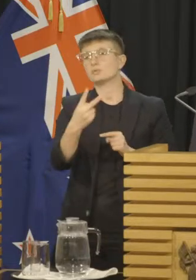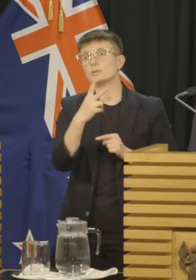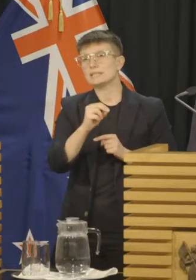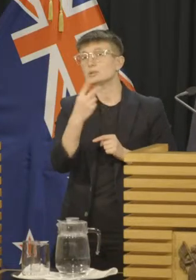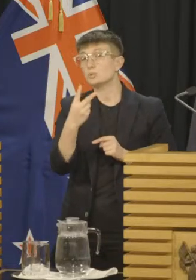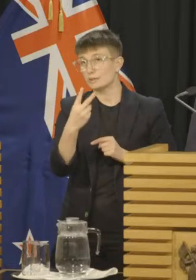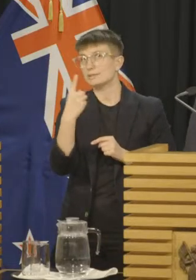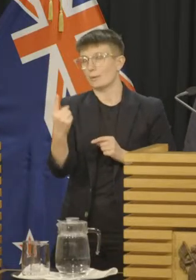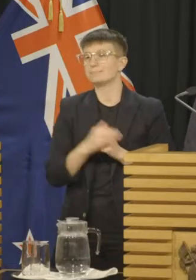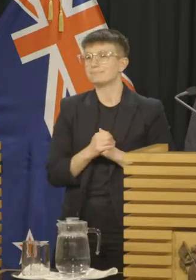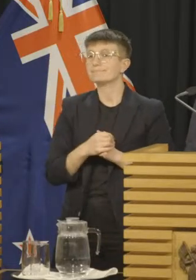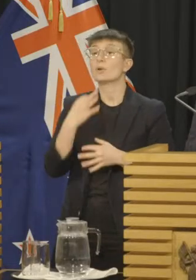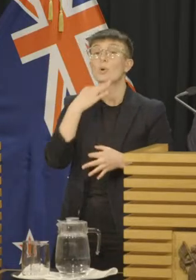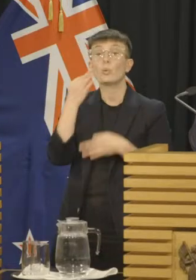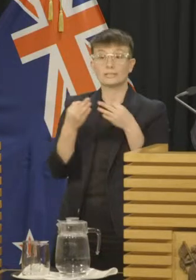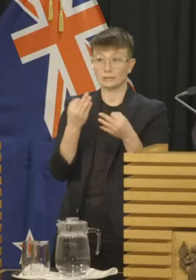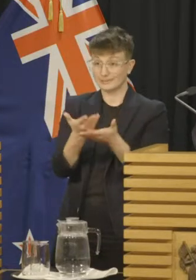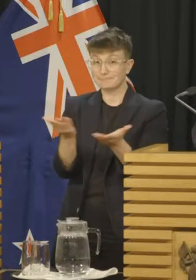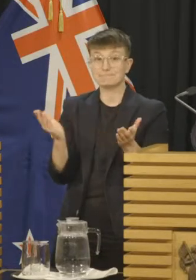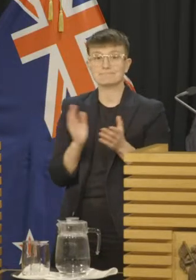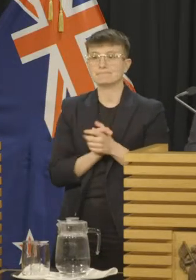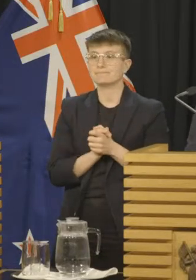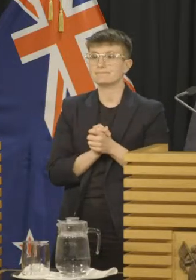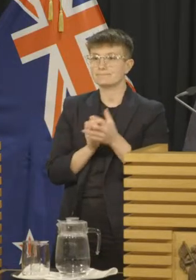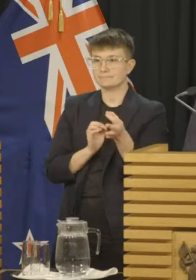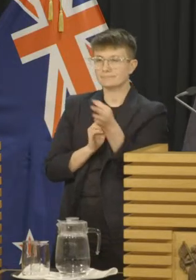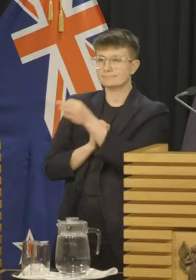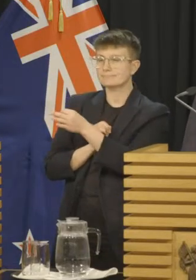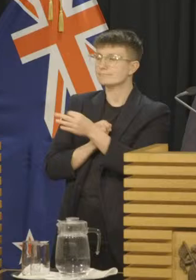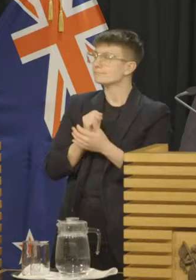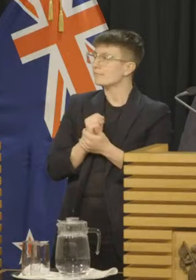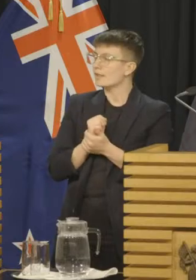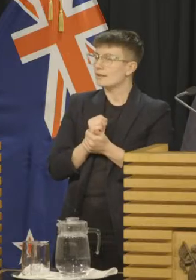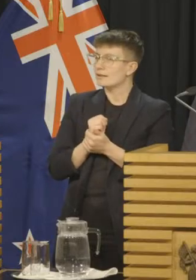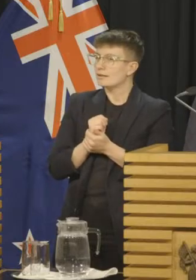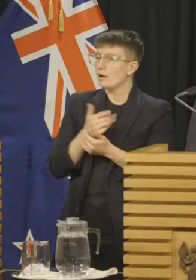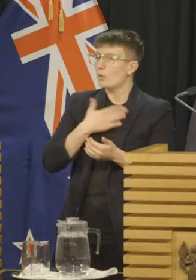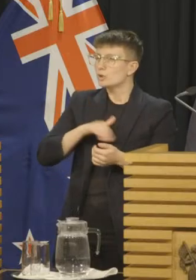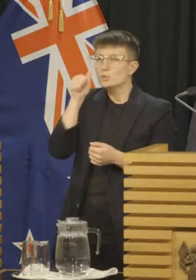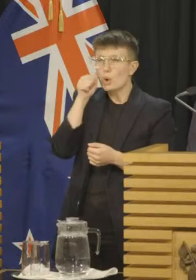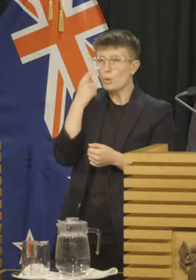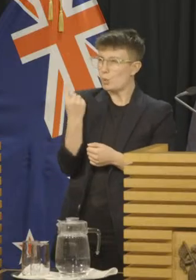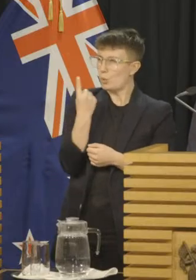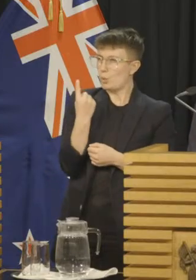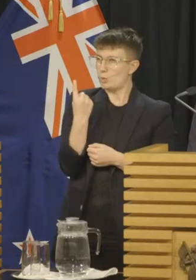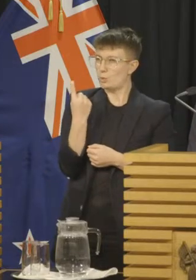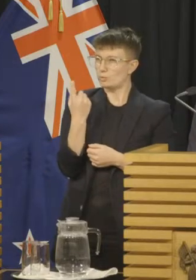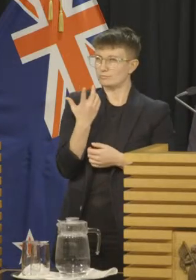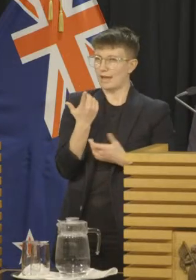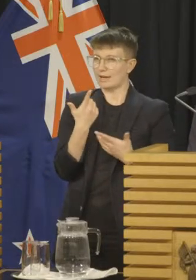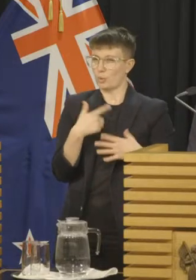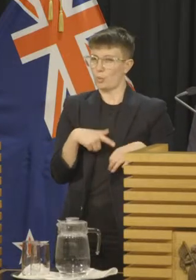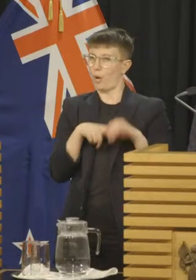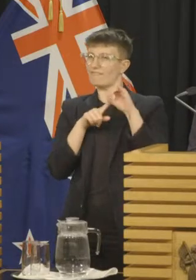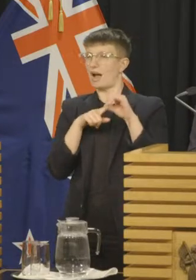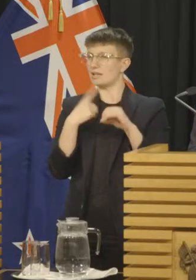to take questions. Just a second. Minister, can I just ask who qualifies for this funding? So